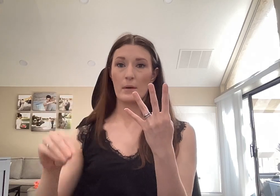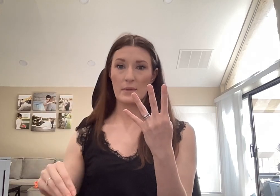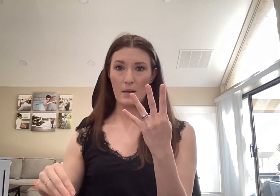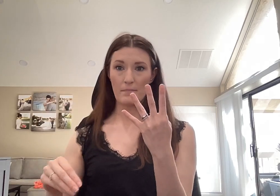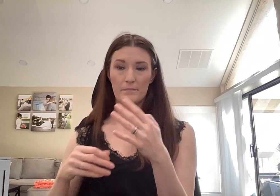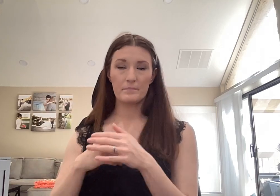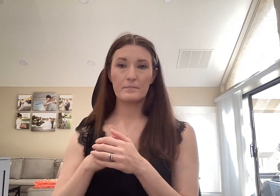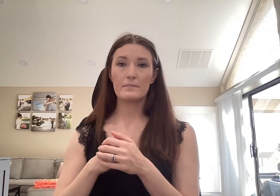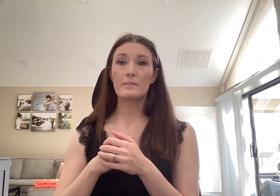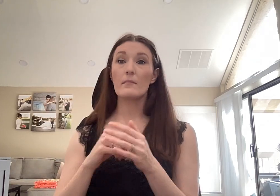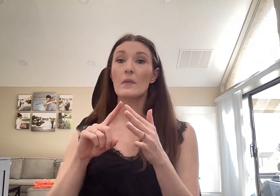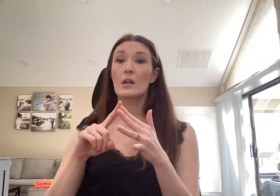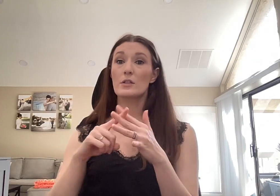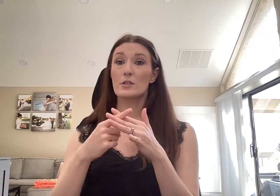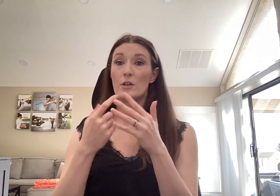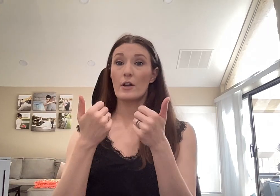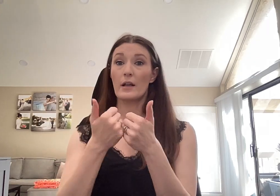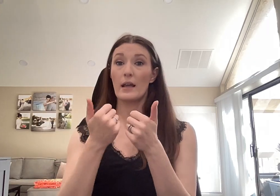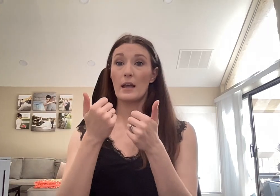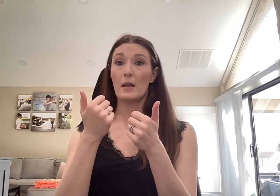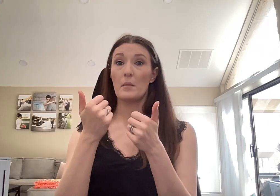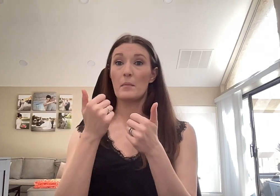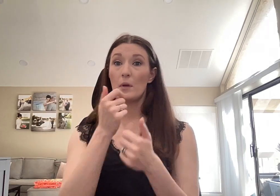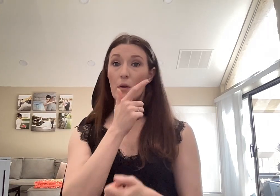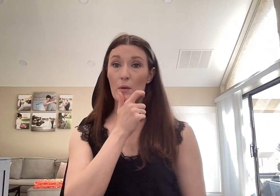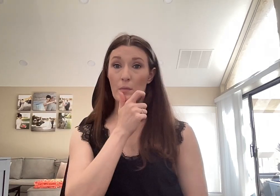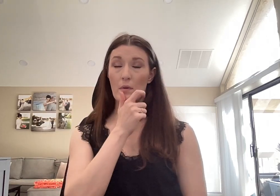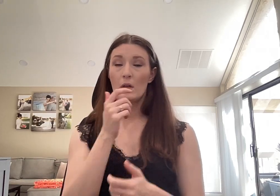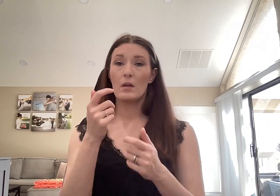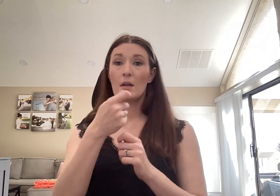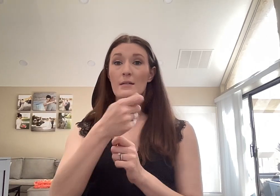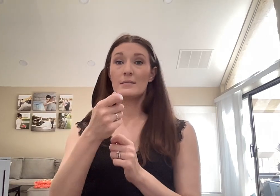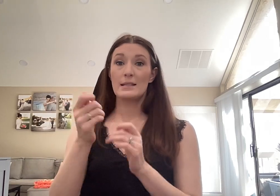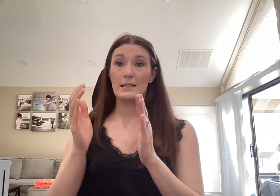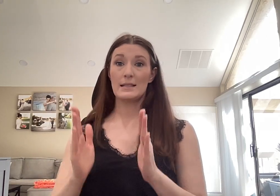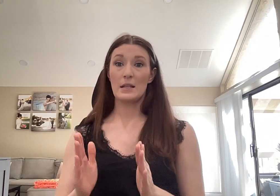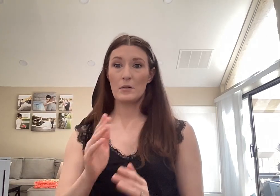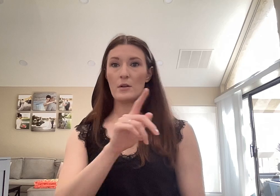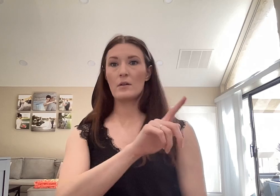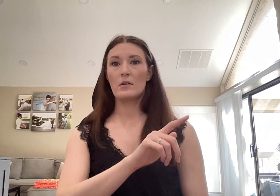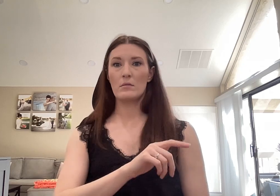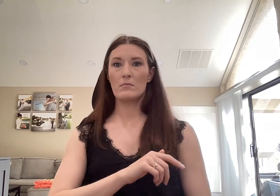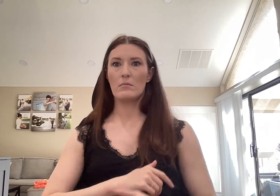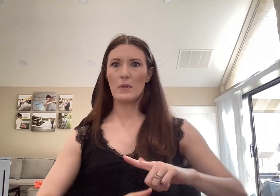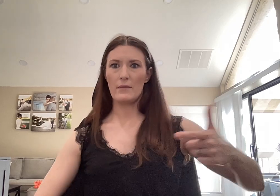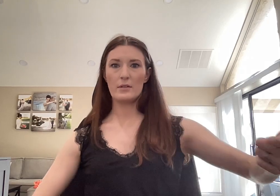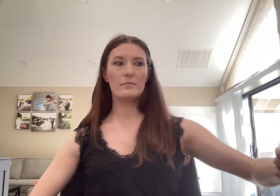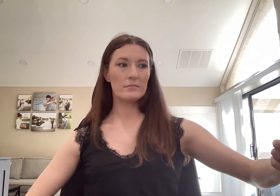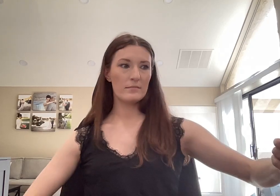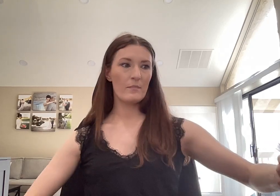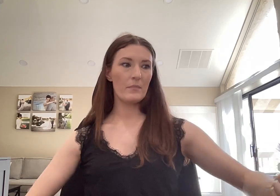down. Start game who? Dealer left.